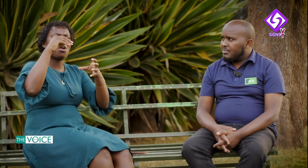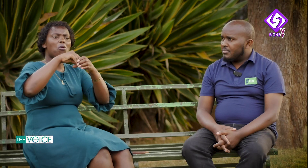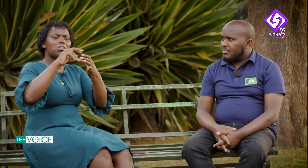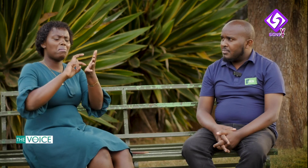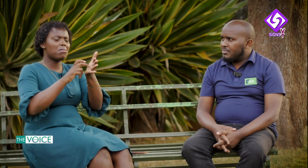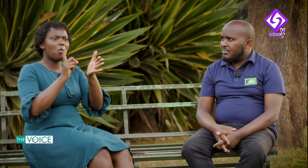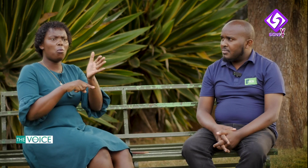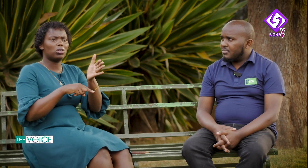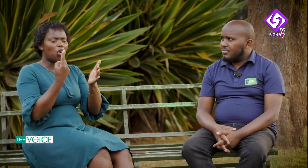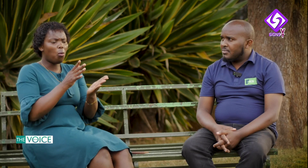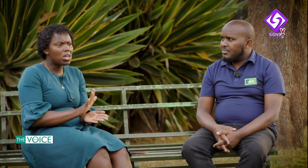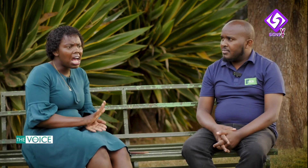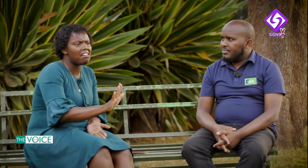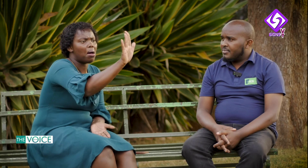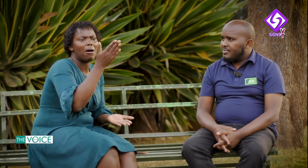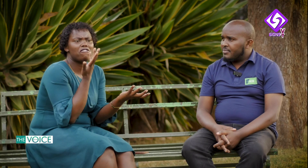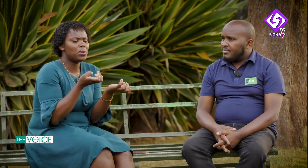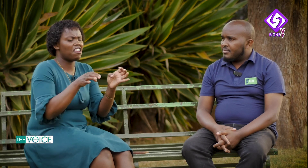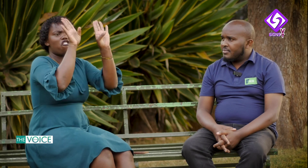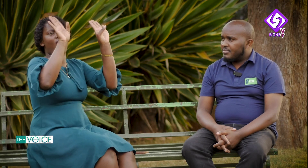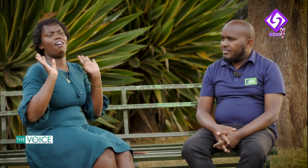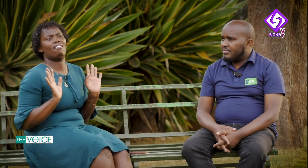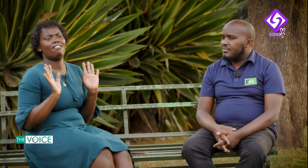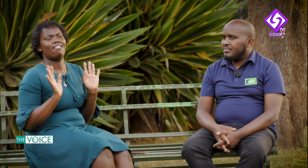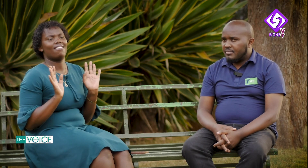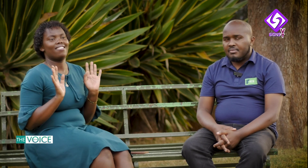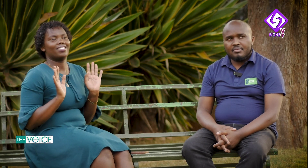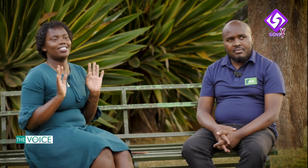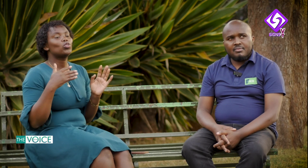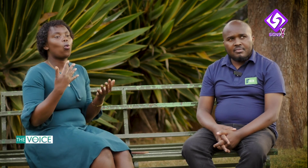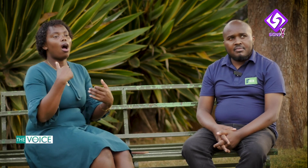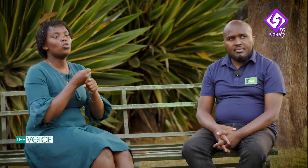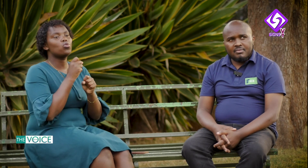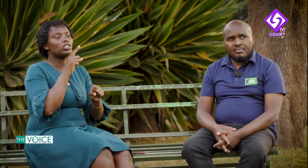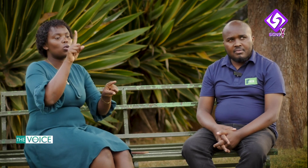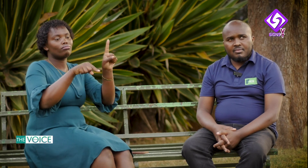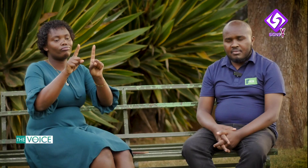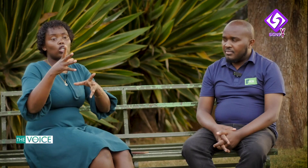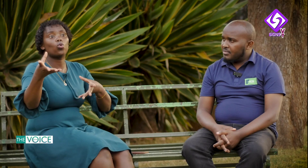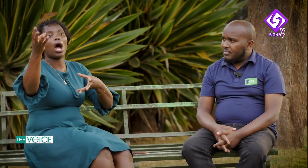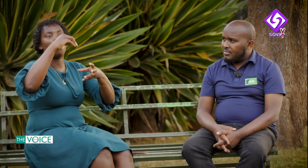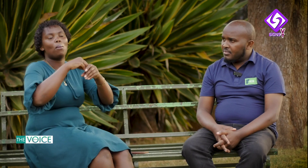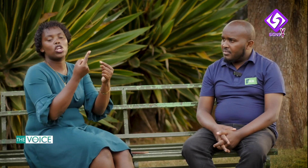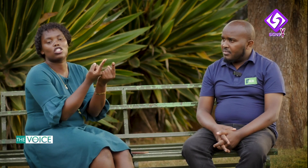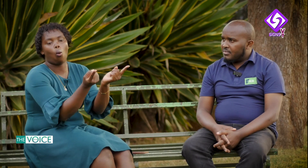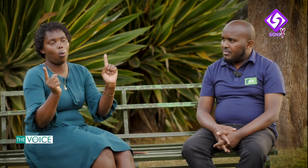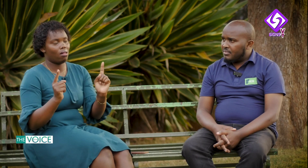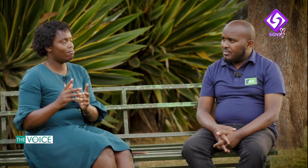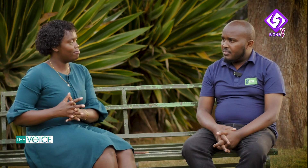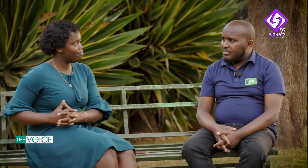So we can't just assume that having ramps is enough. So how do you embrace all